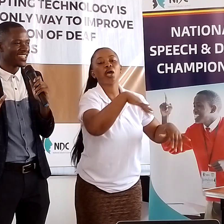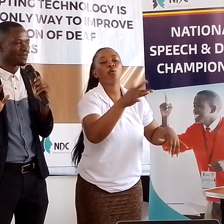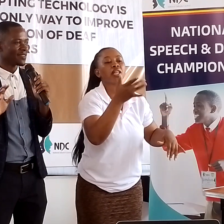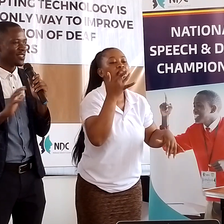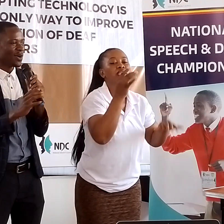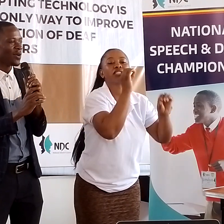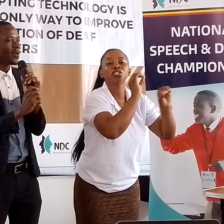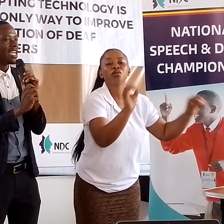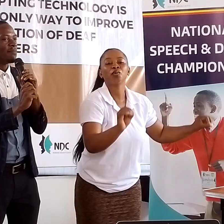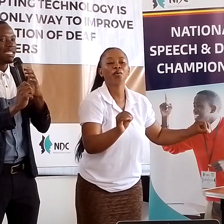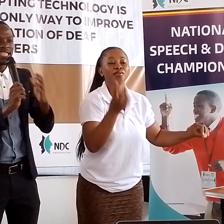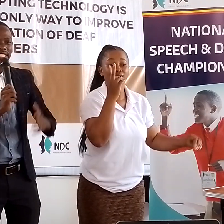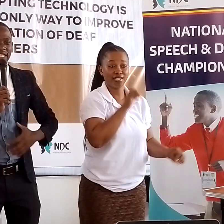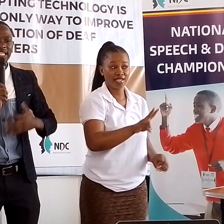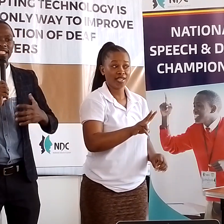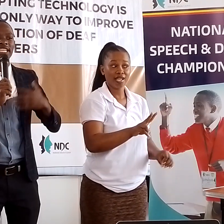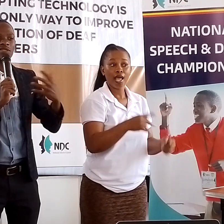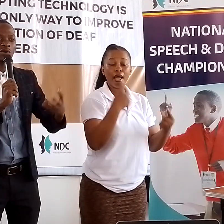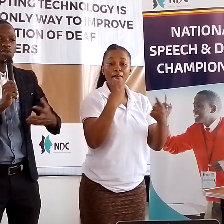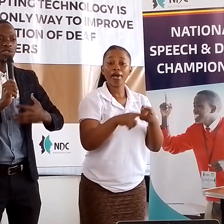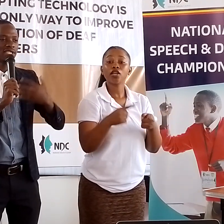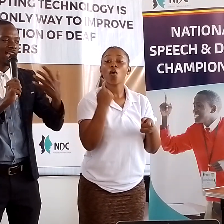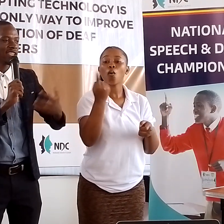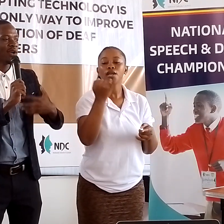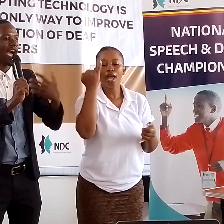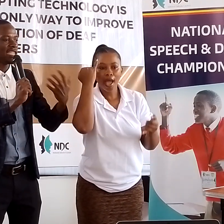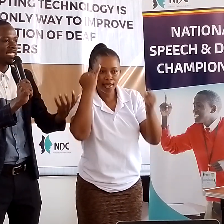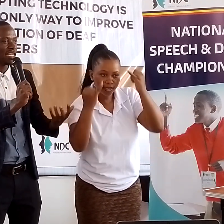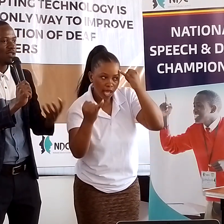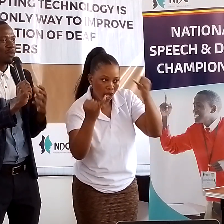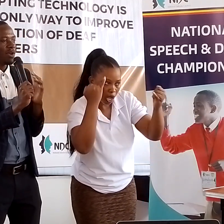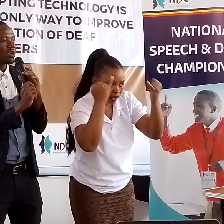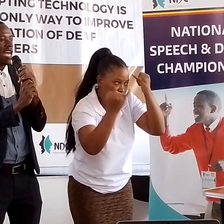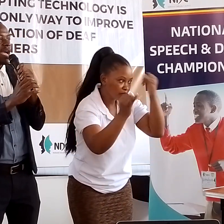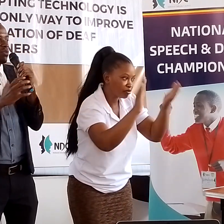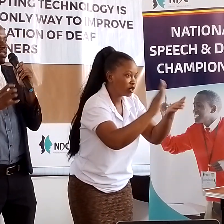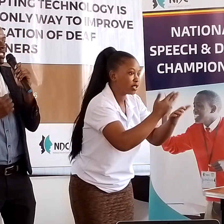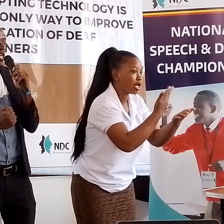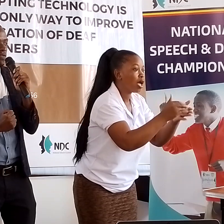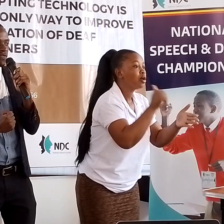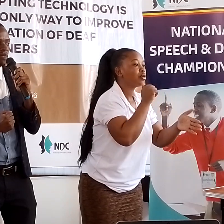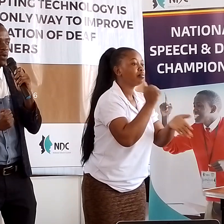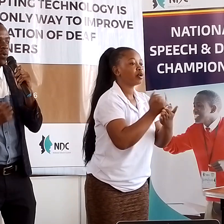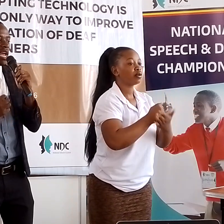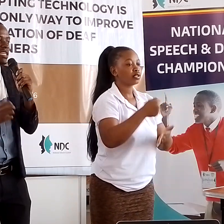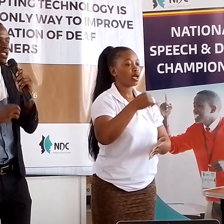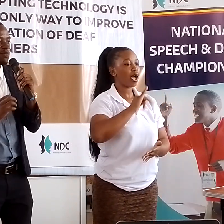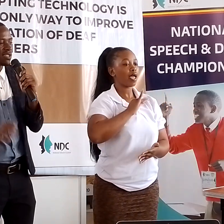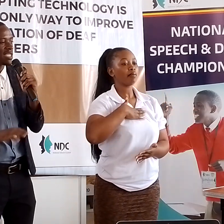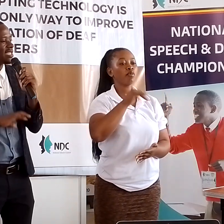Okay? So, but that is just a thought. You're sharing your ideas. Not because I am not deaf, will I dispute that?